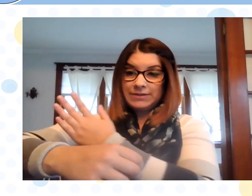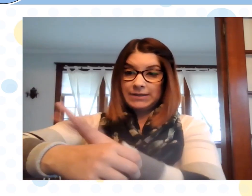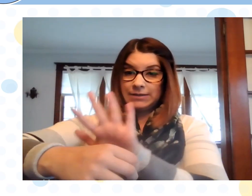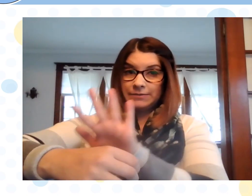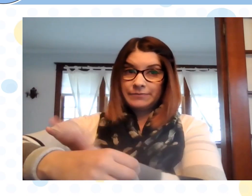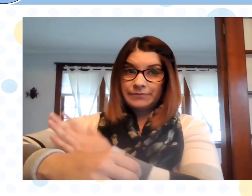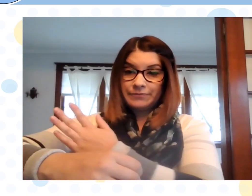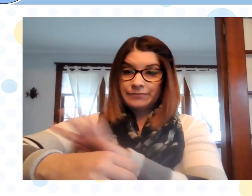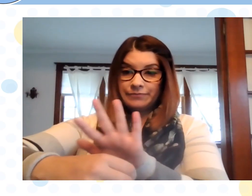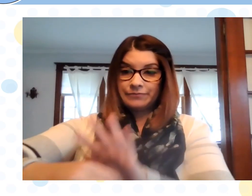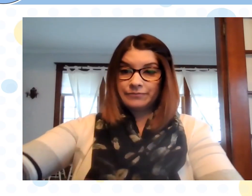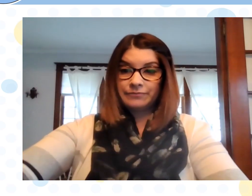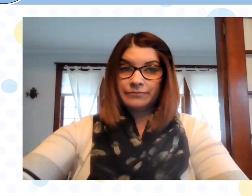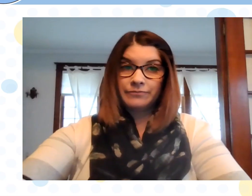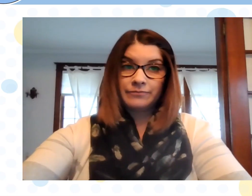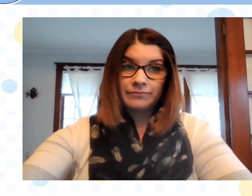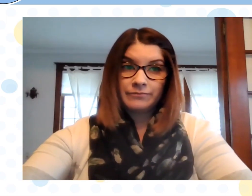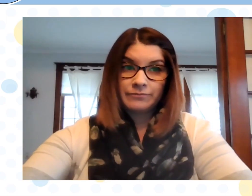Music.